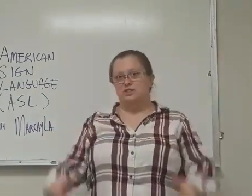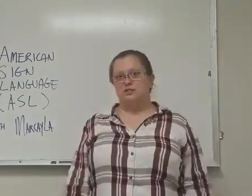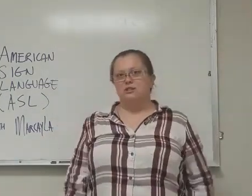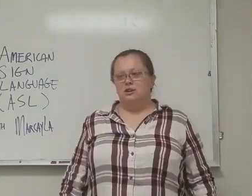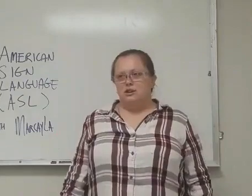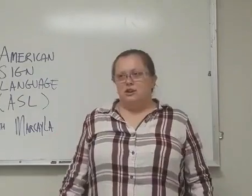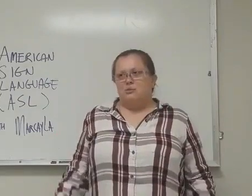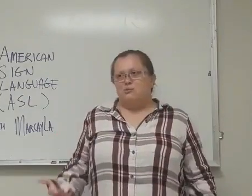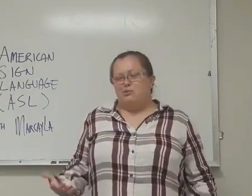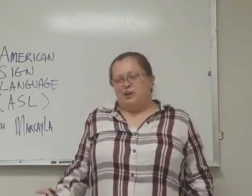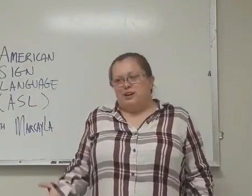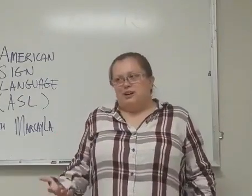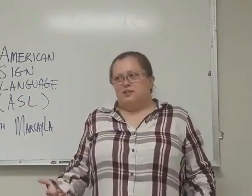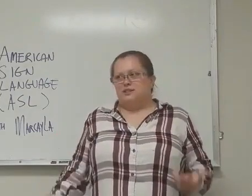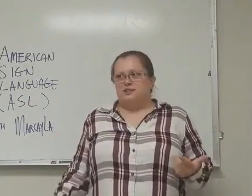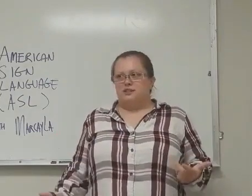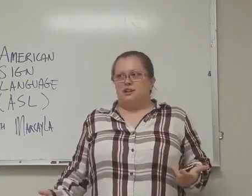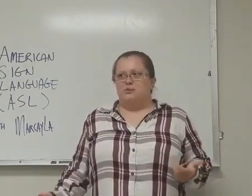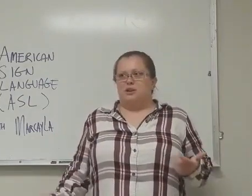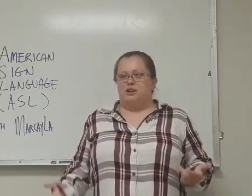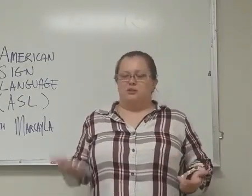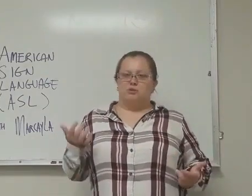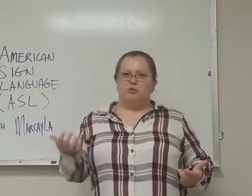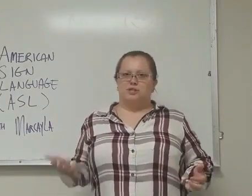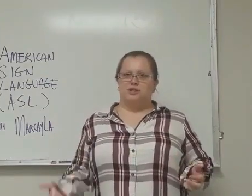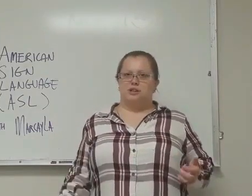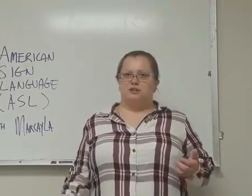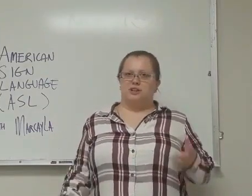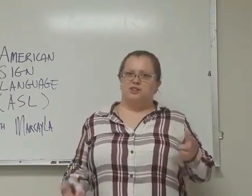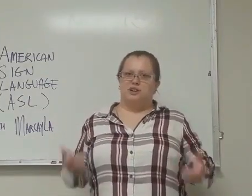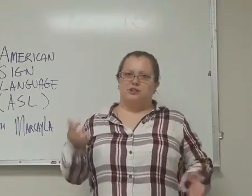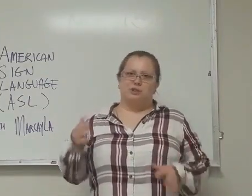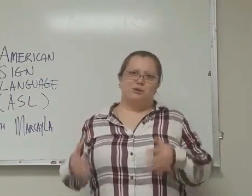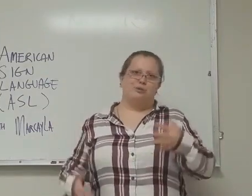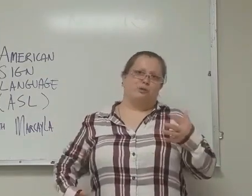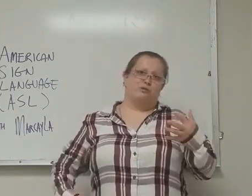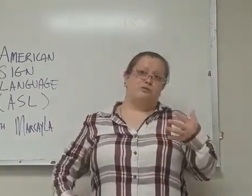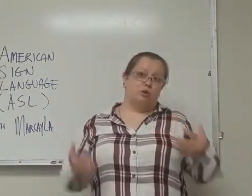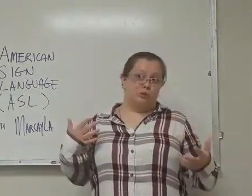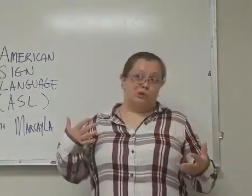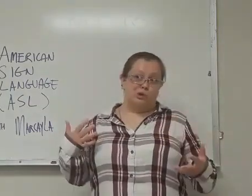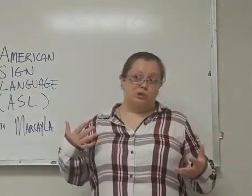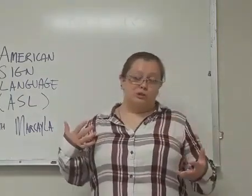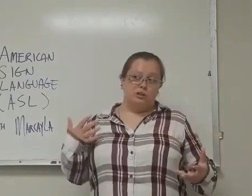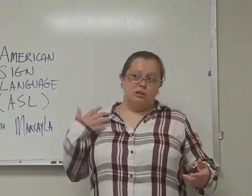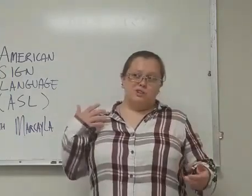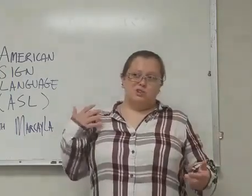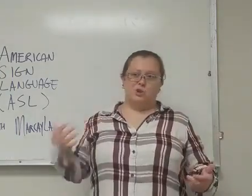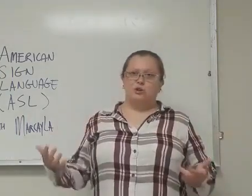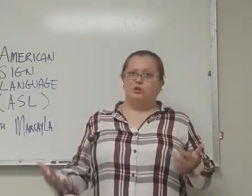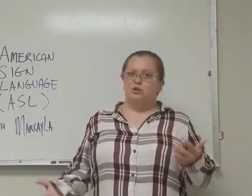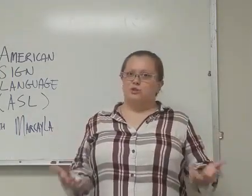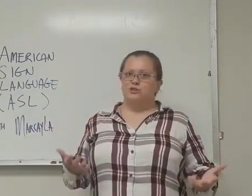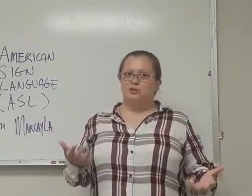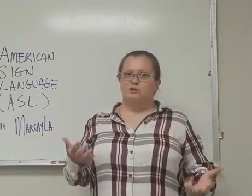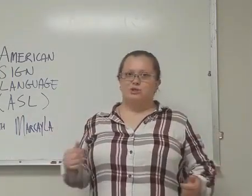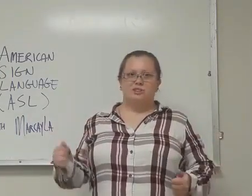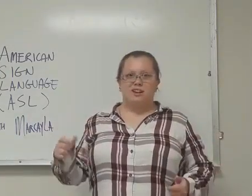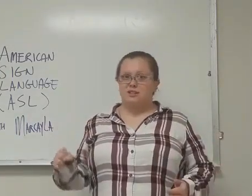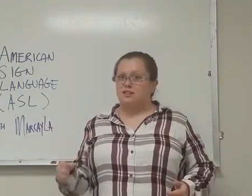Okay, so. But I mean, once again, that's kind of a little bit more formal. So you usually do just